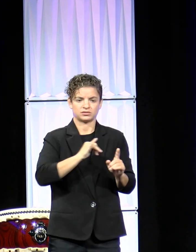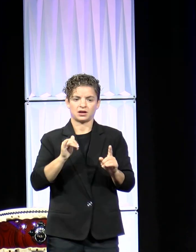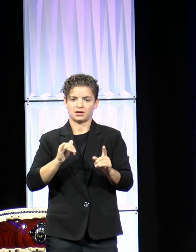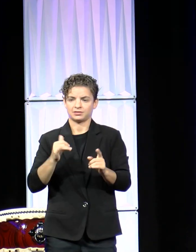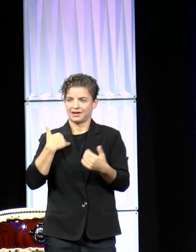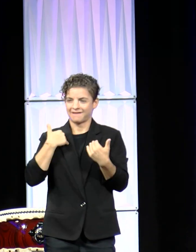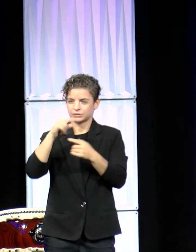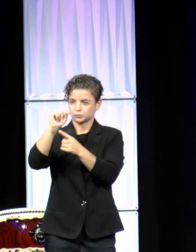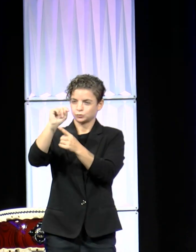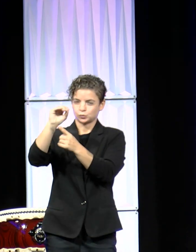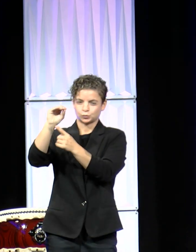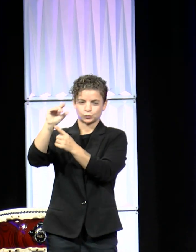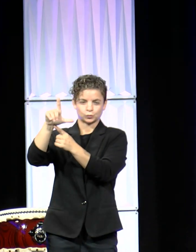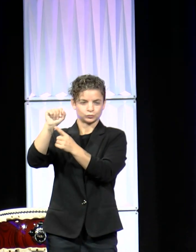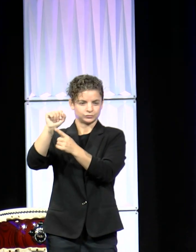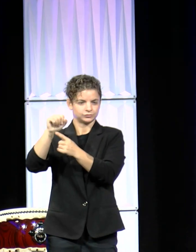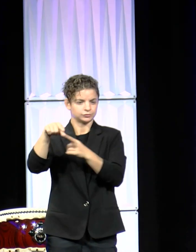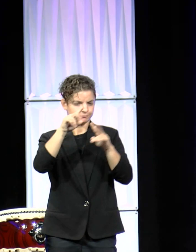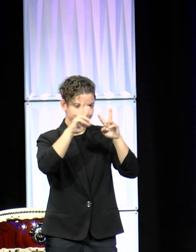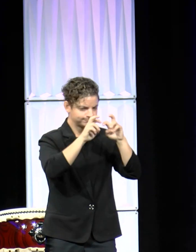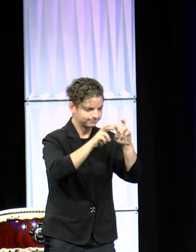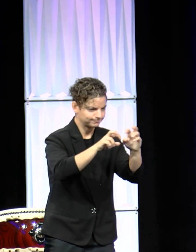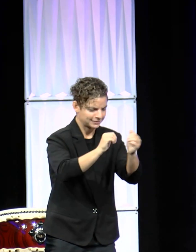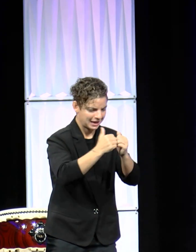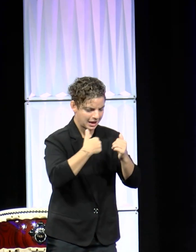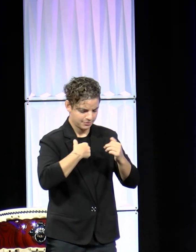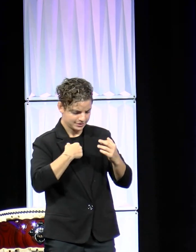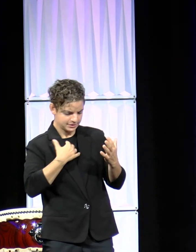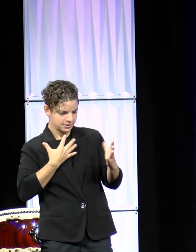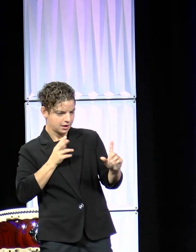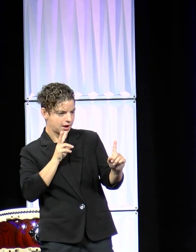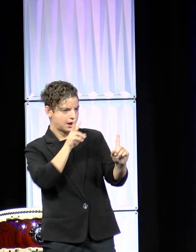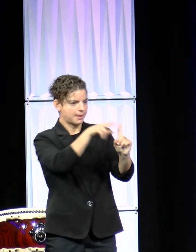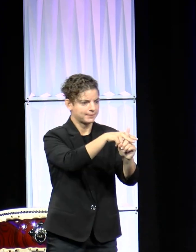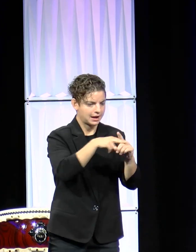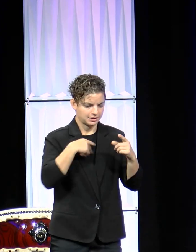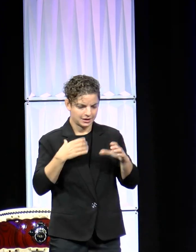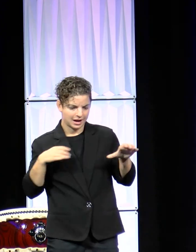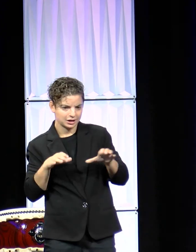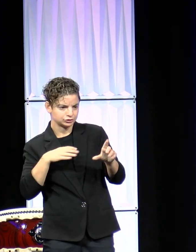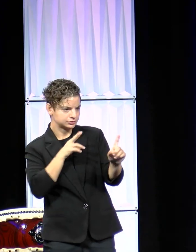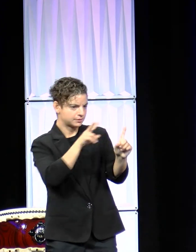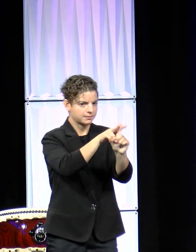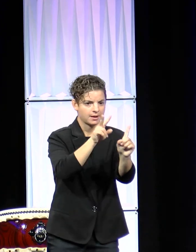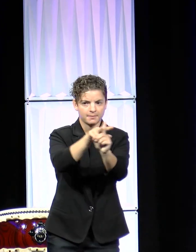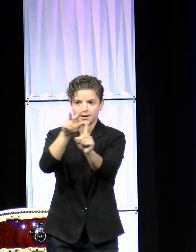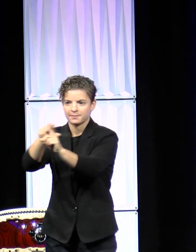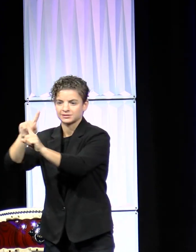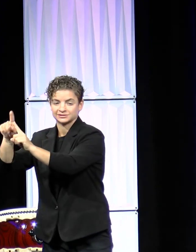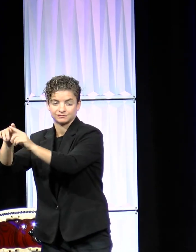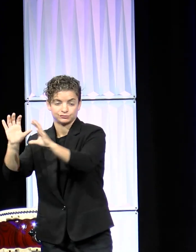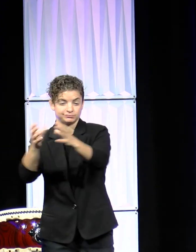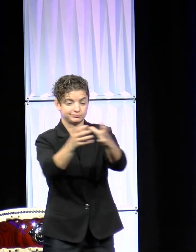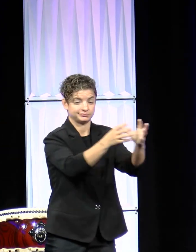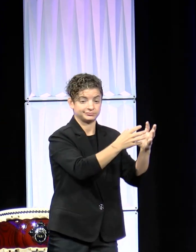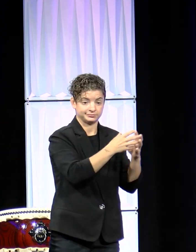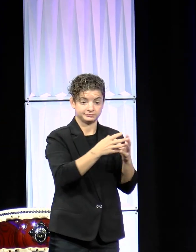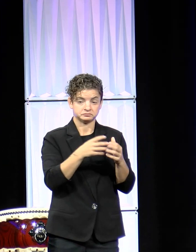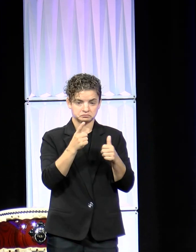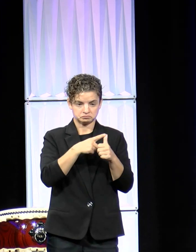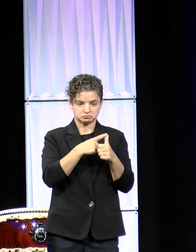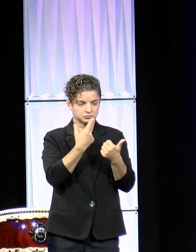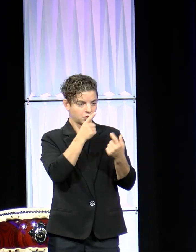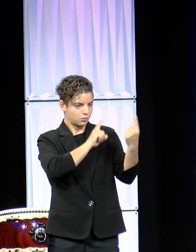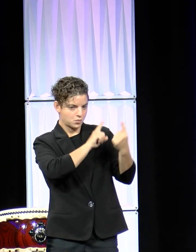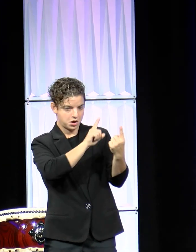Next is we're going to have to engage in public policy advocacy. We have to combat this tense legislation that's